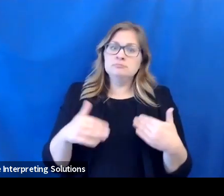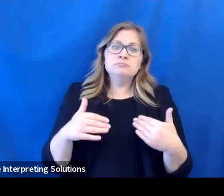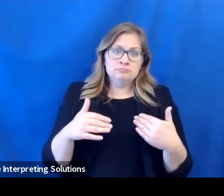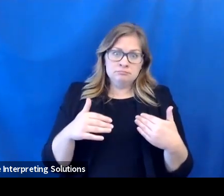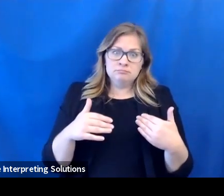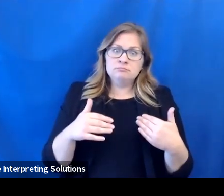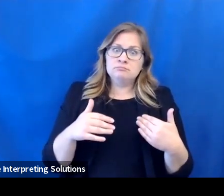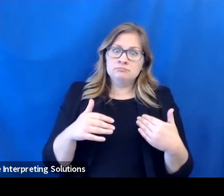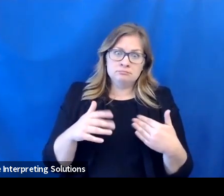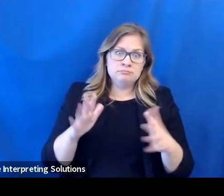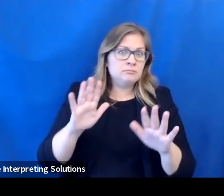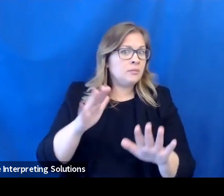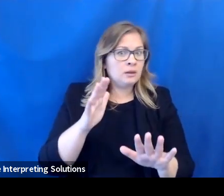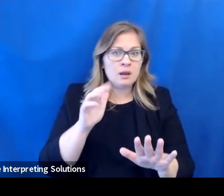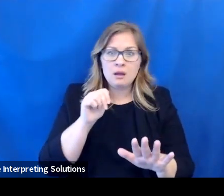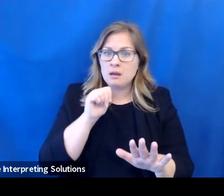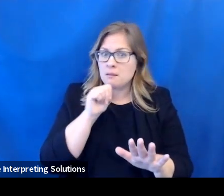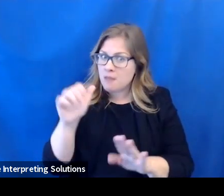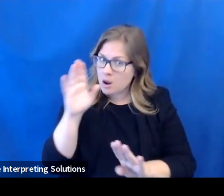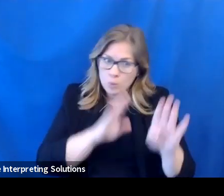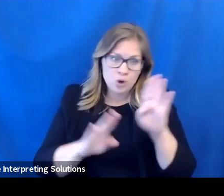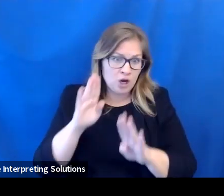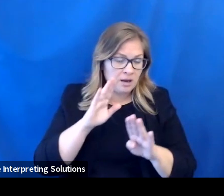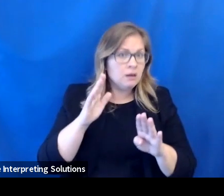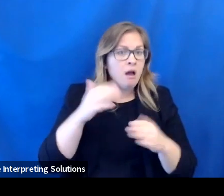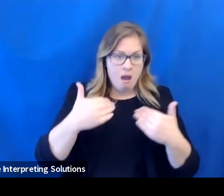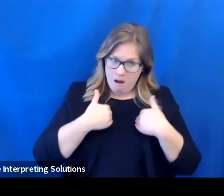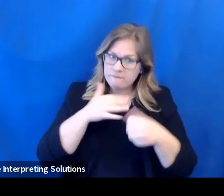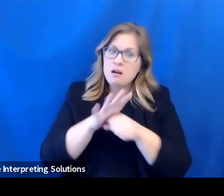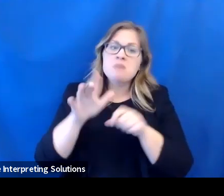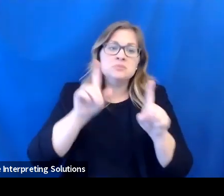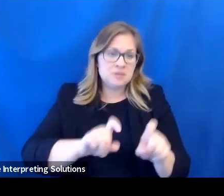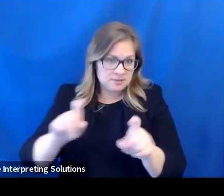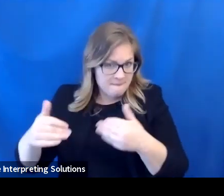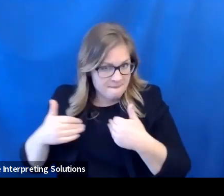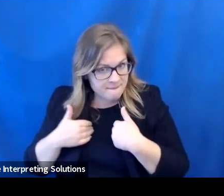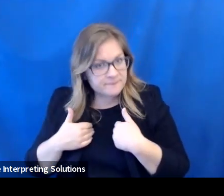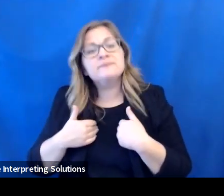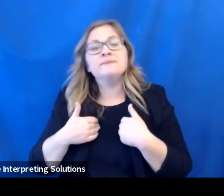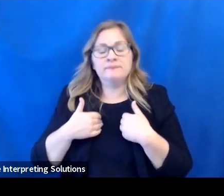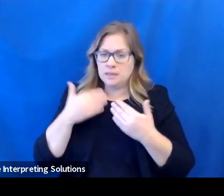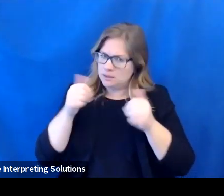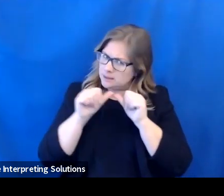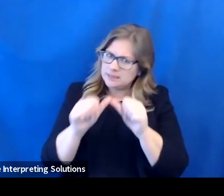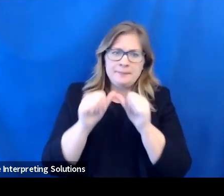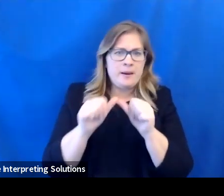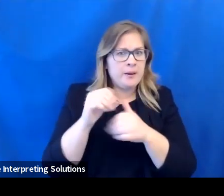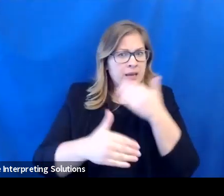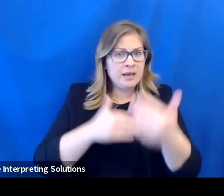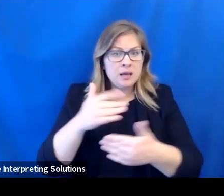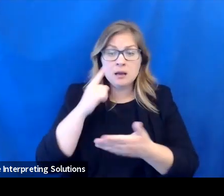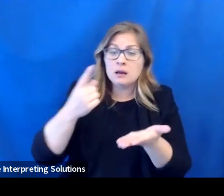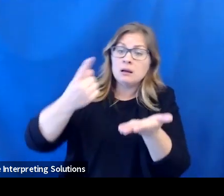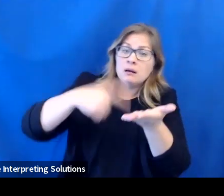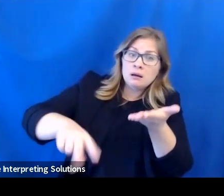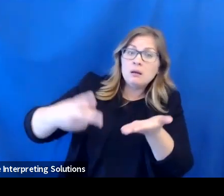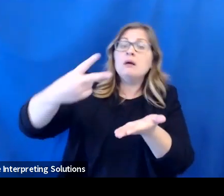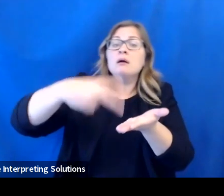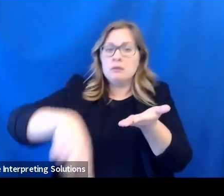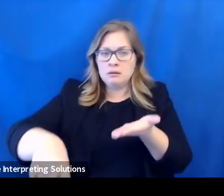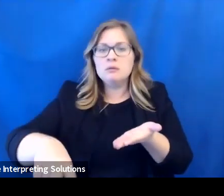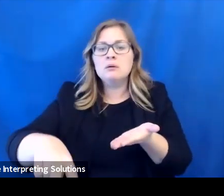many things can change. You think of what's changed in 2 weeks and how much we know and things that are starting to move and what we don't know, which is always good to know what we don't